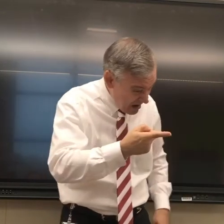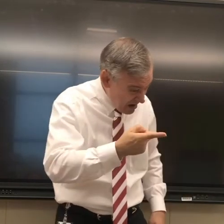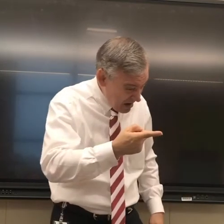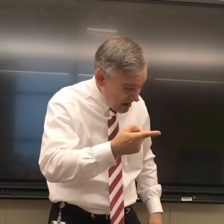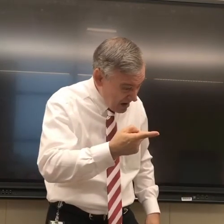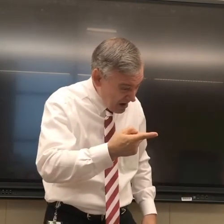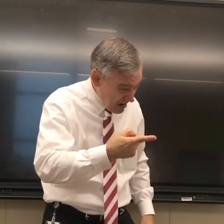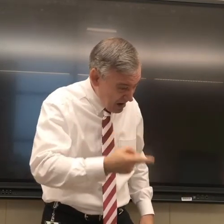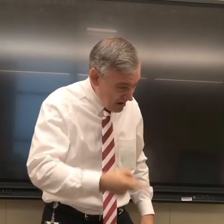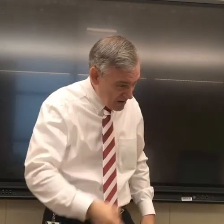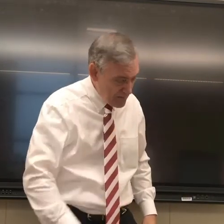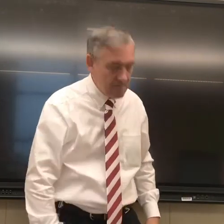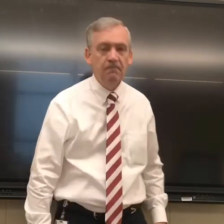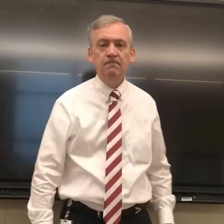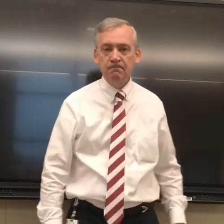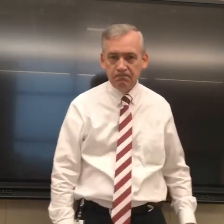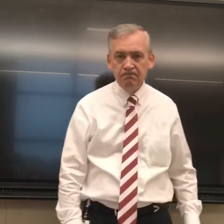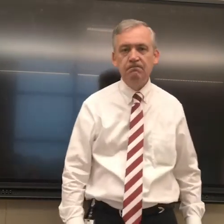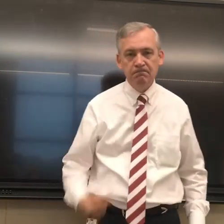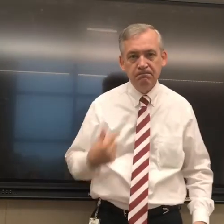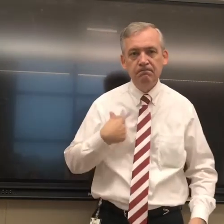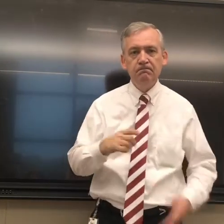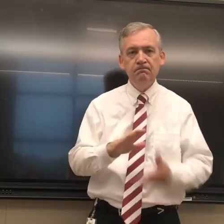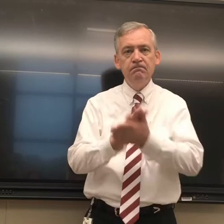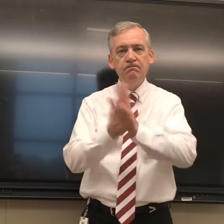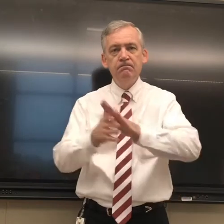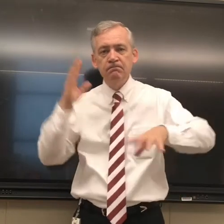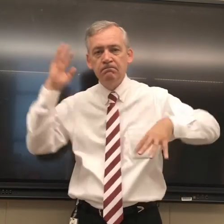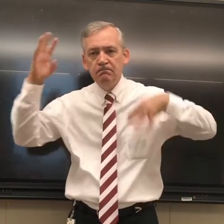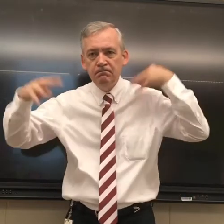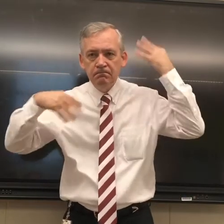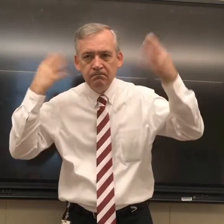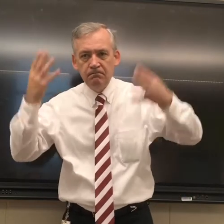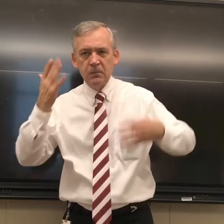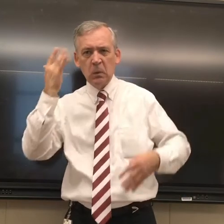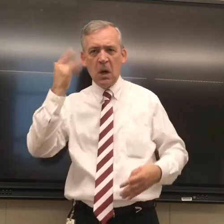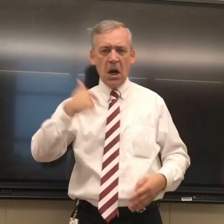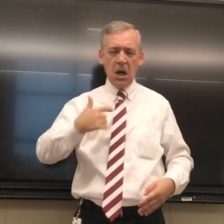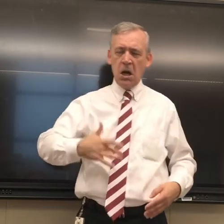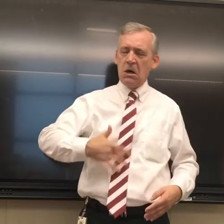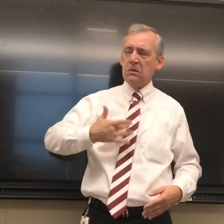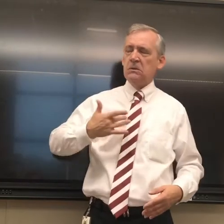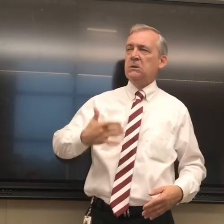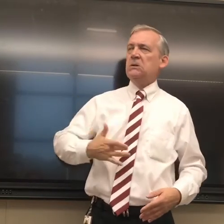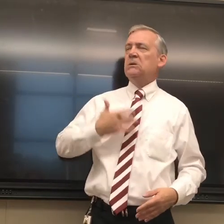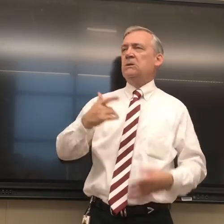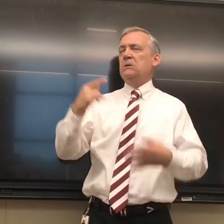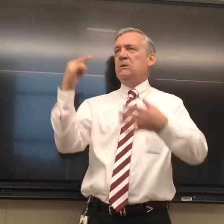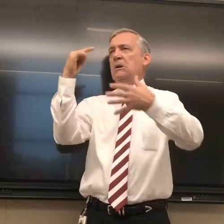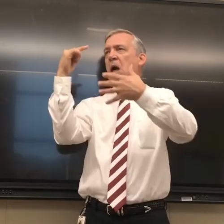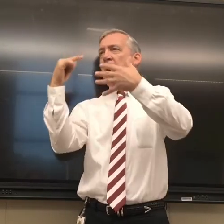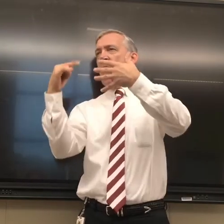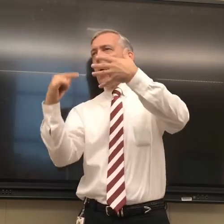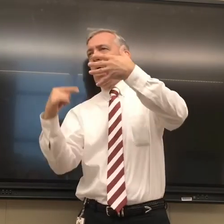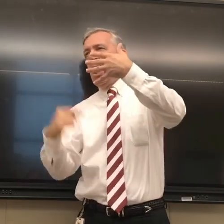I had indeed lost my mind, for all the smoldering emotions of that summer were swelled in me and